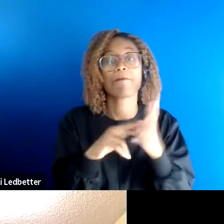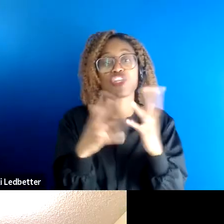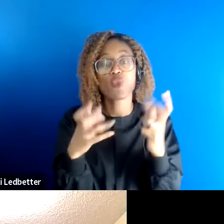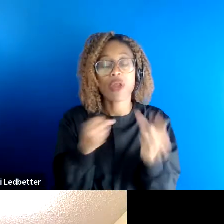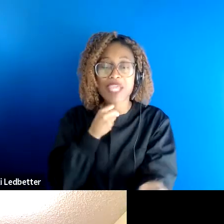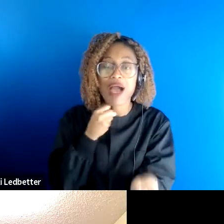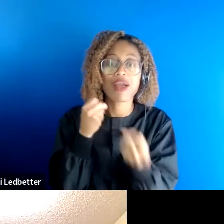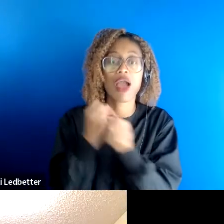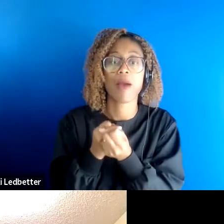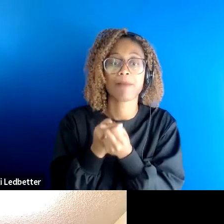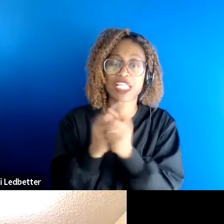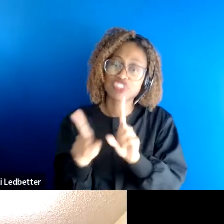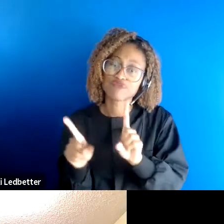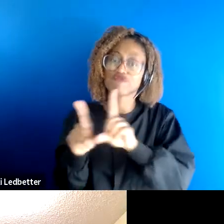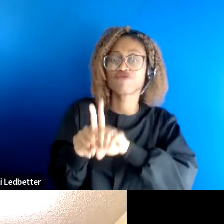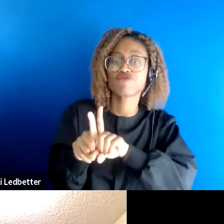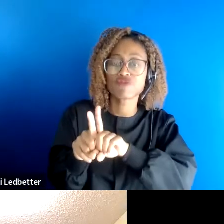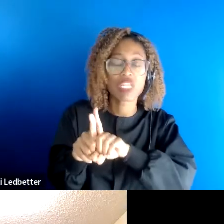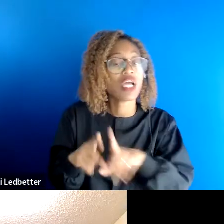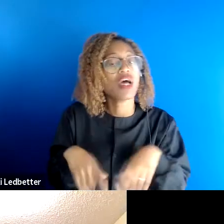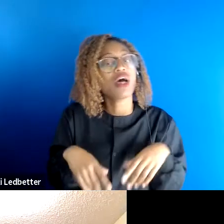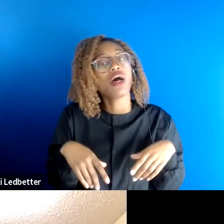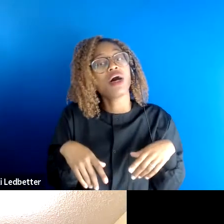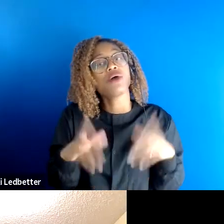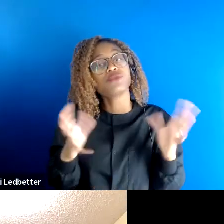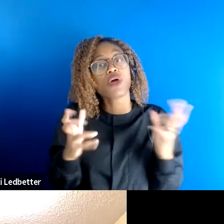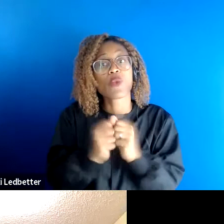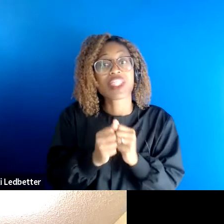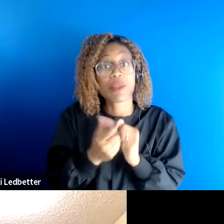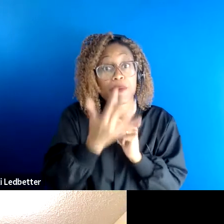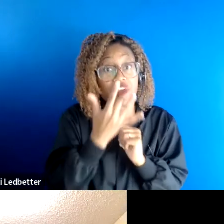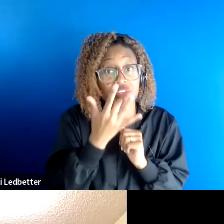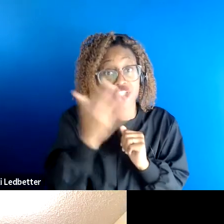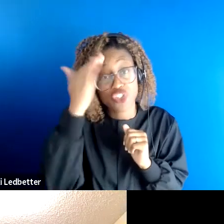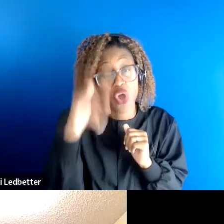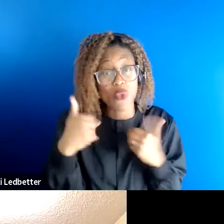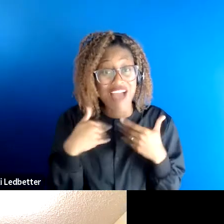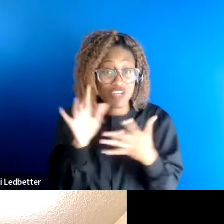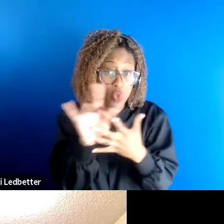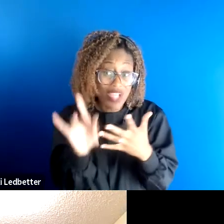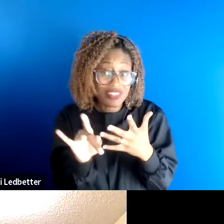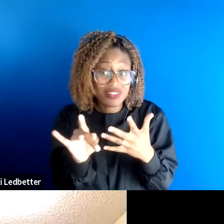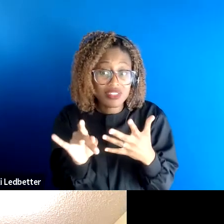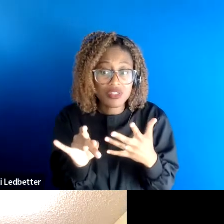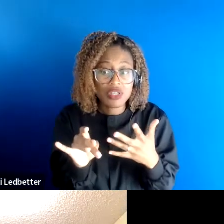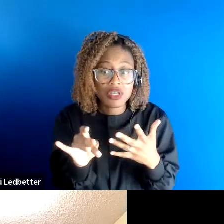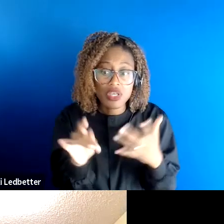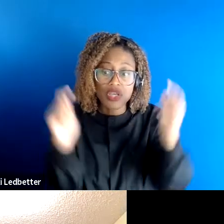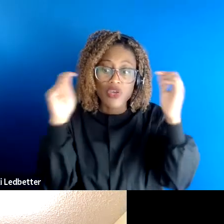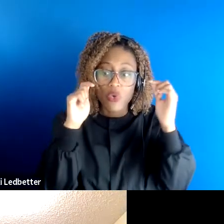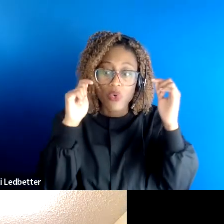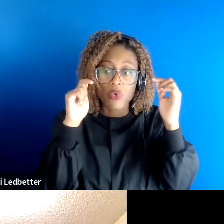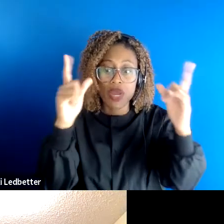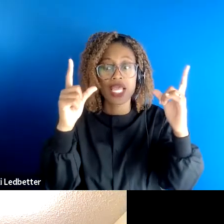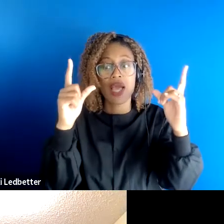solidarity, I was thinking about, like I said, with privilege, that there's a choice when you wake up in the morning. Do you have to think